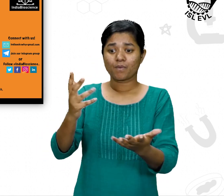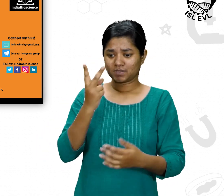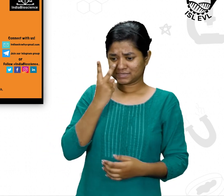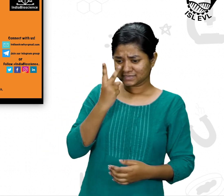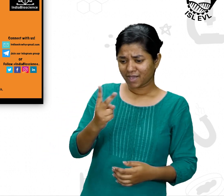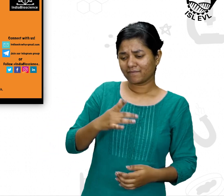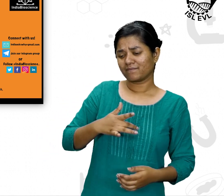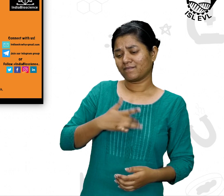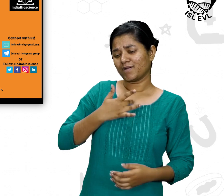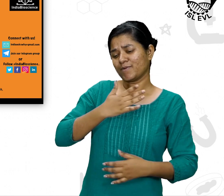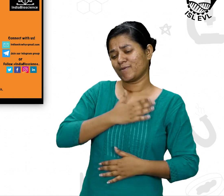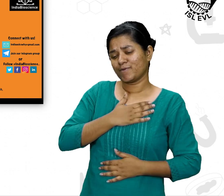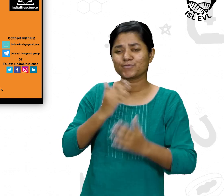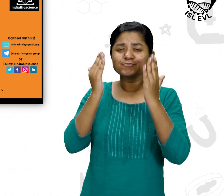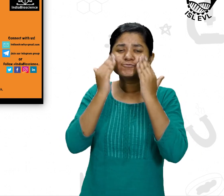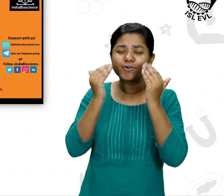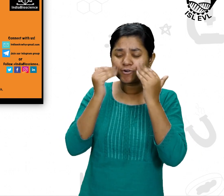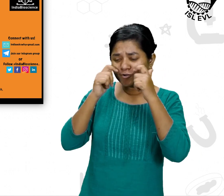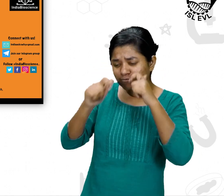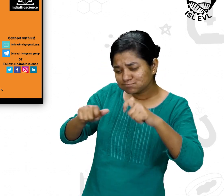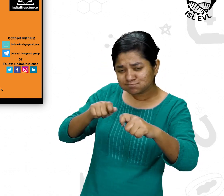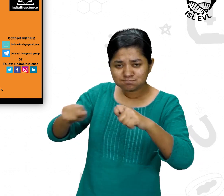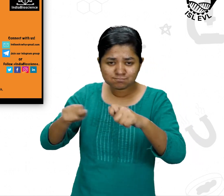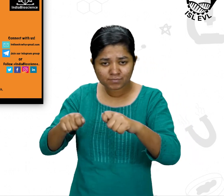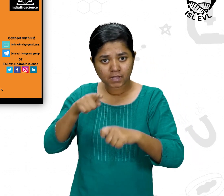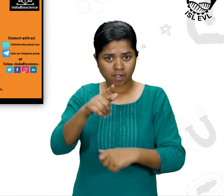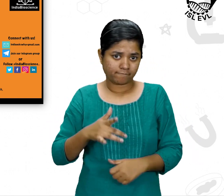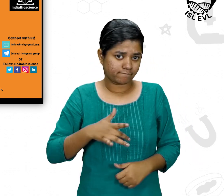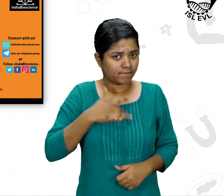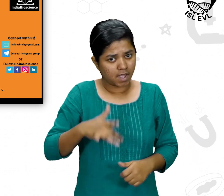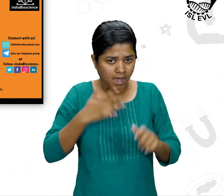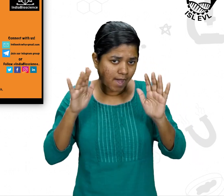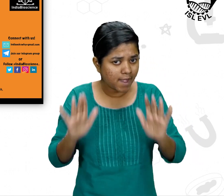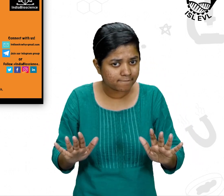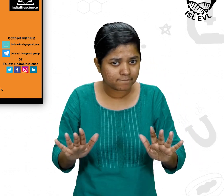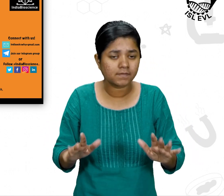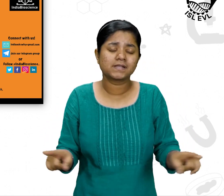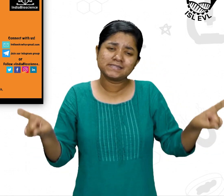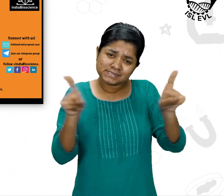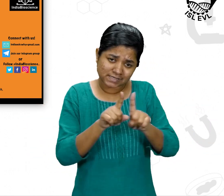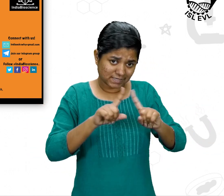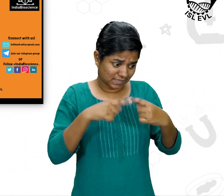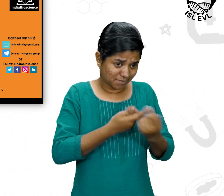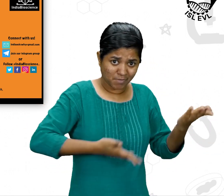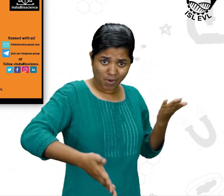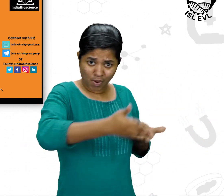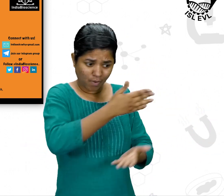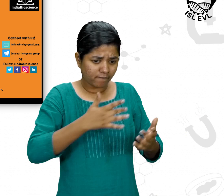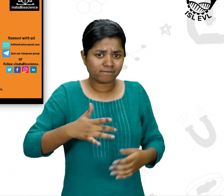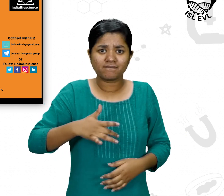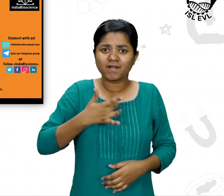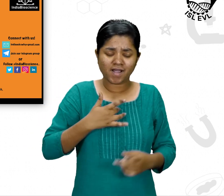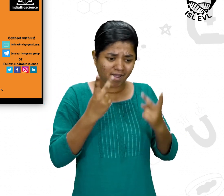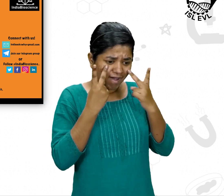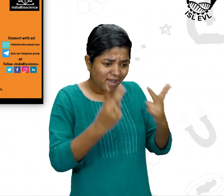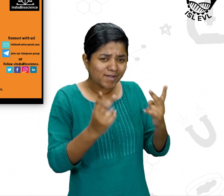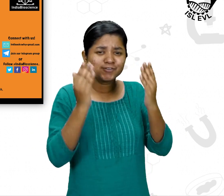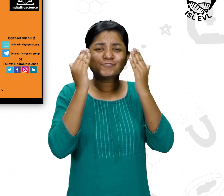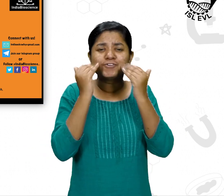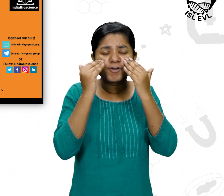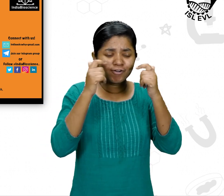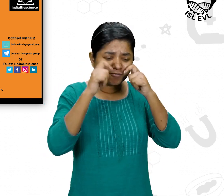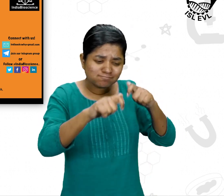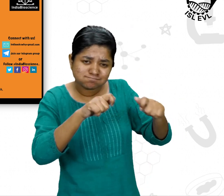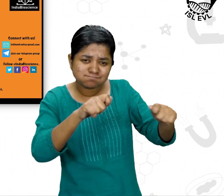everyone else, Utsuka and Jigyasa also find babies cute. In this episode, they ponder upon why we